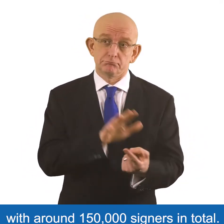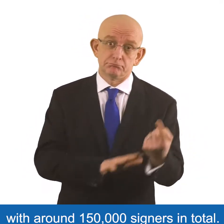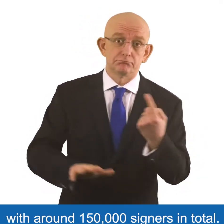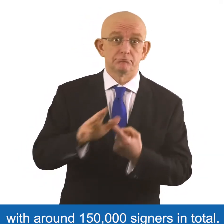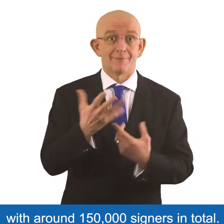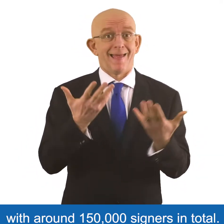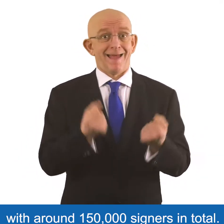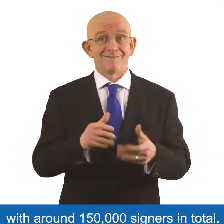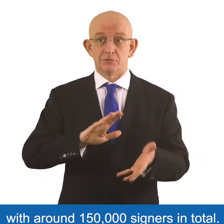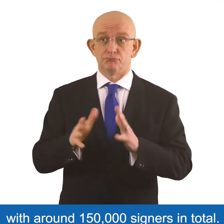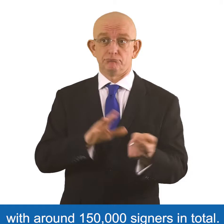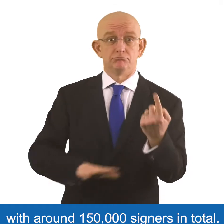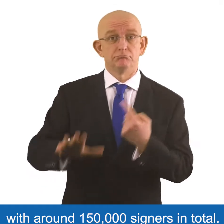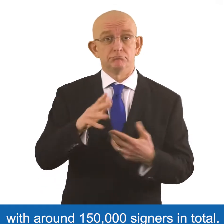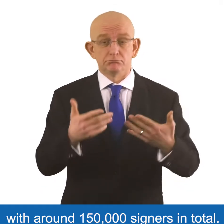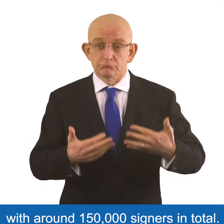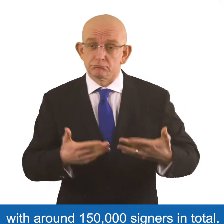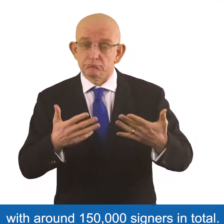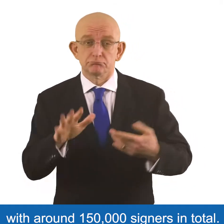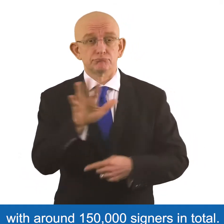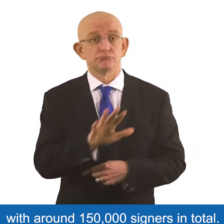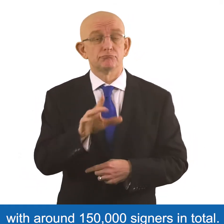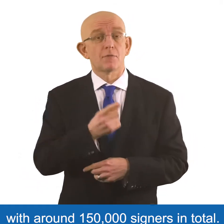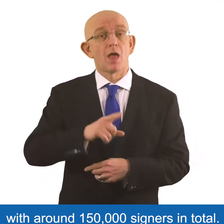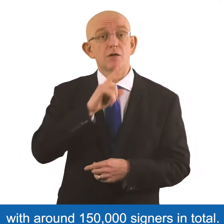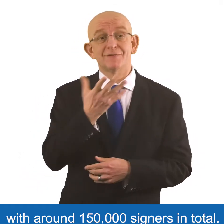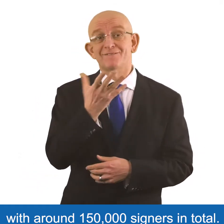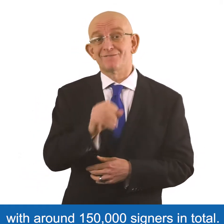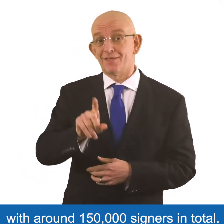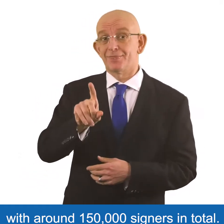with around 150,000 signers in total.